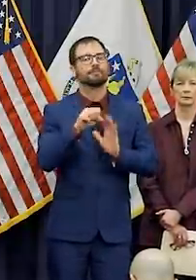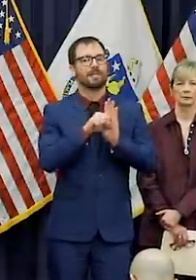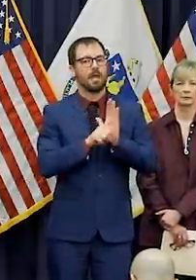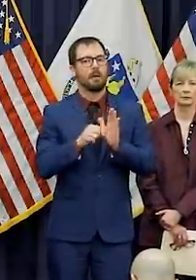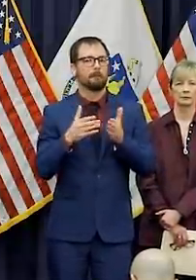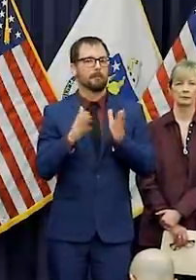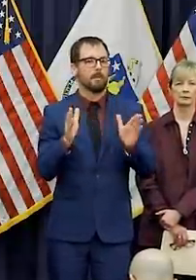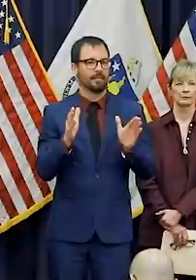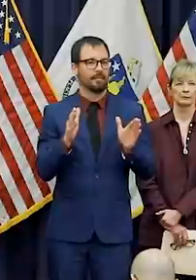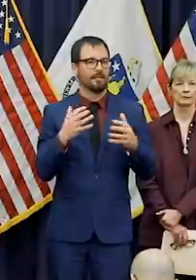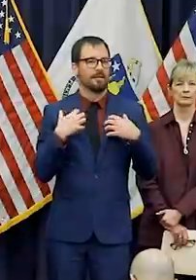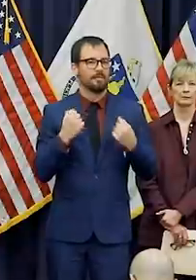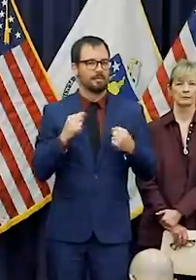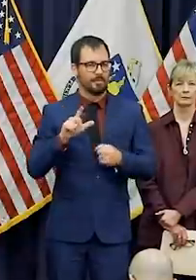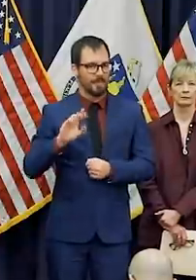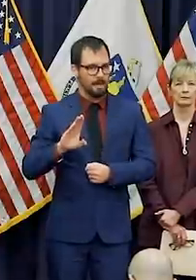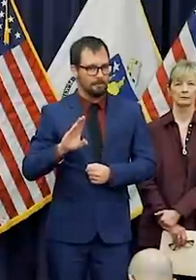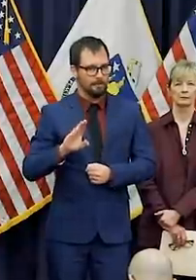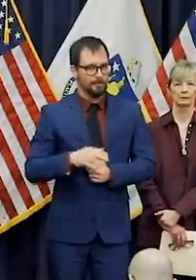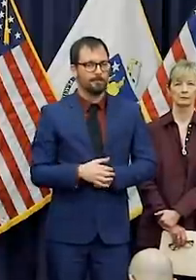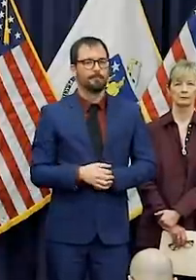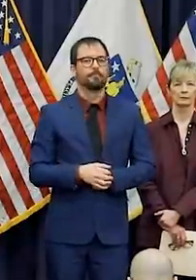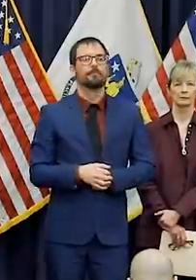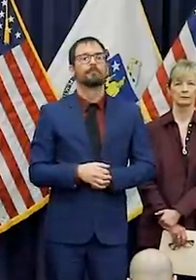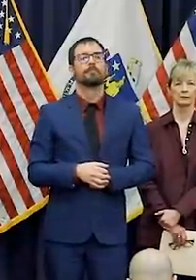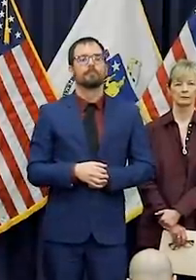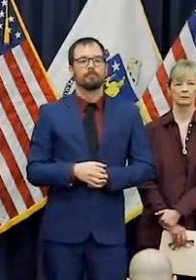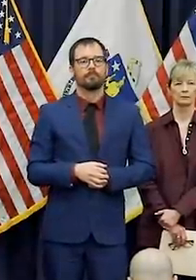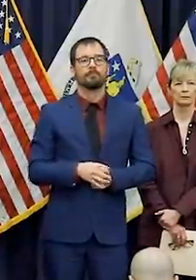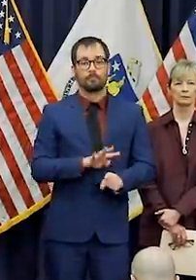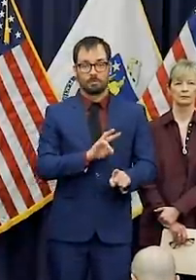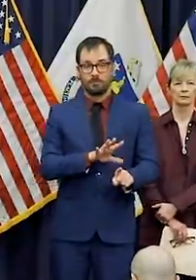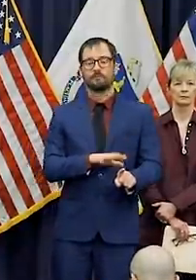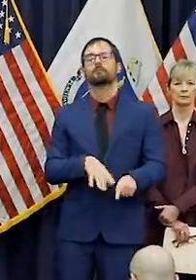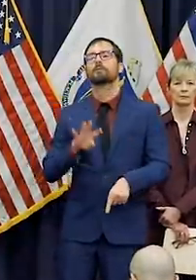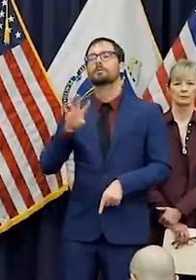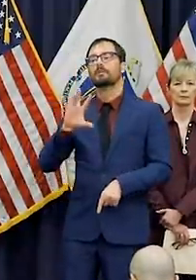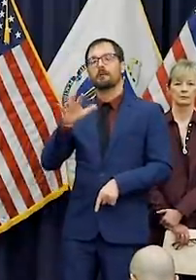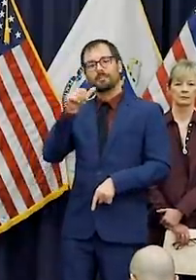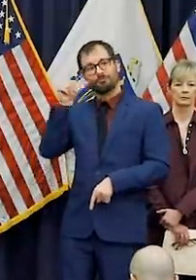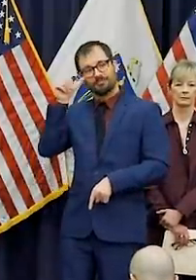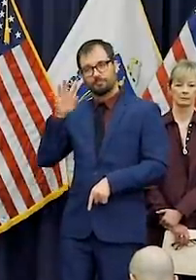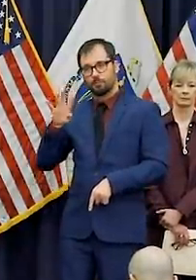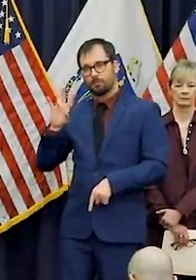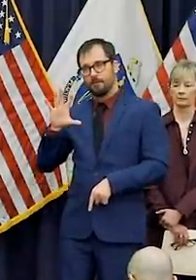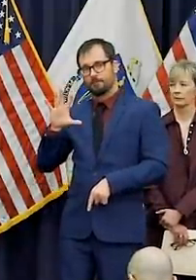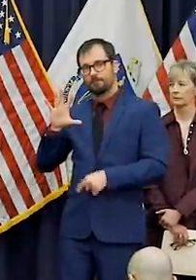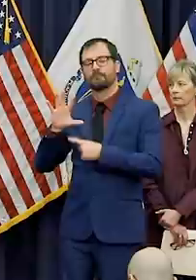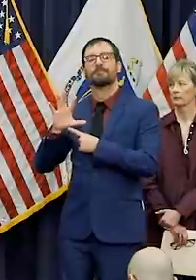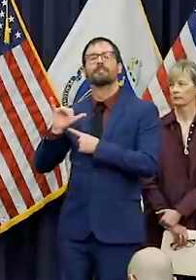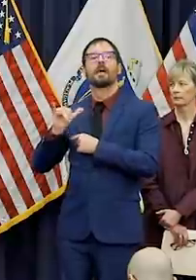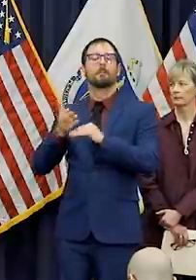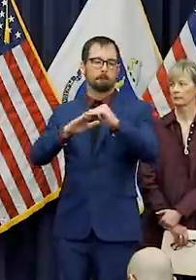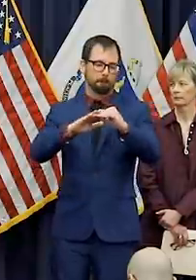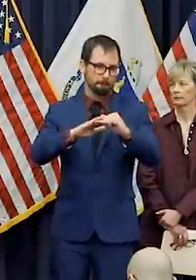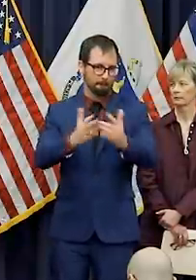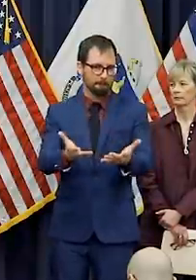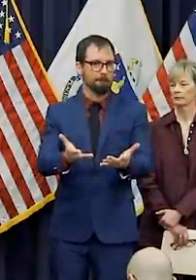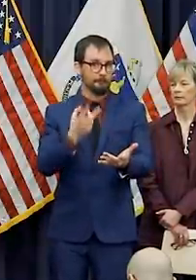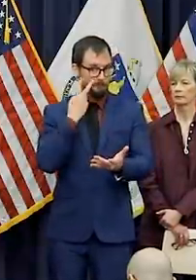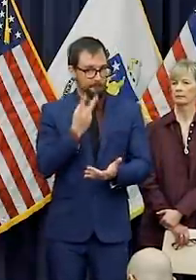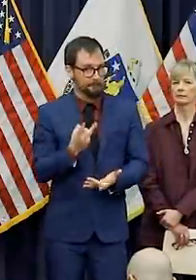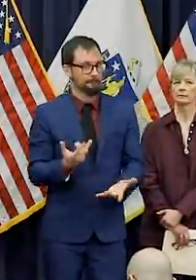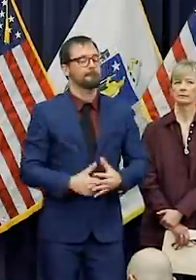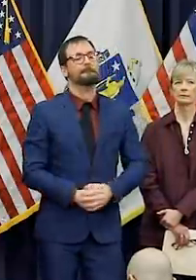tested yesterday. With the new system we have put in place with federal approvals, we will be doing more testing on